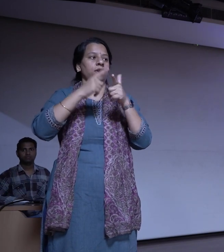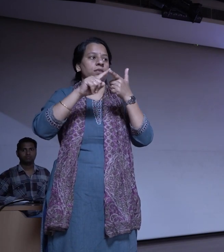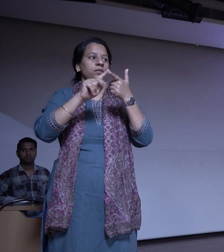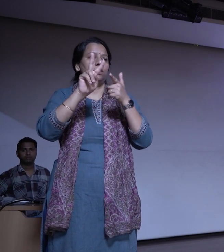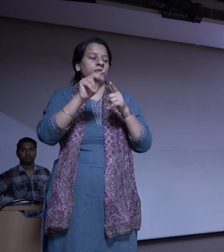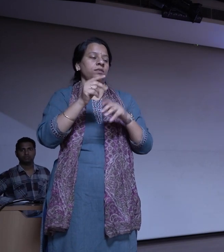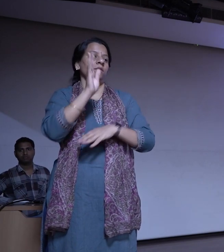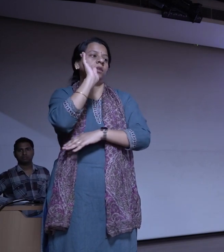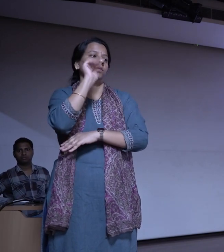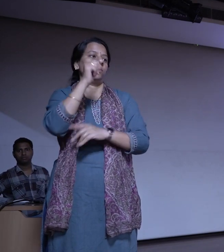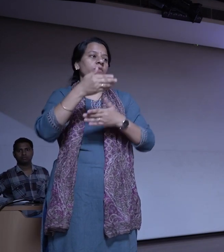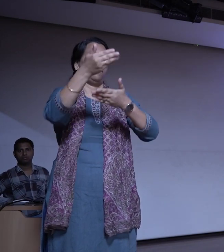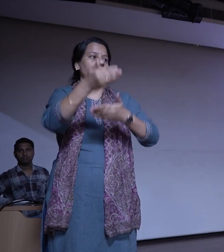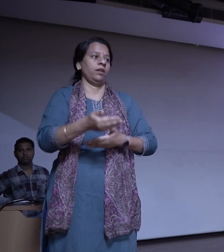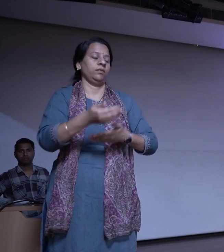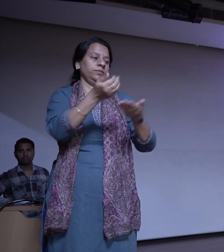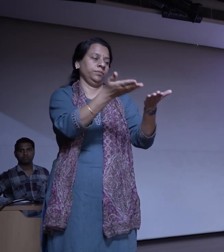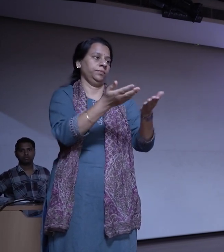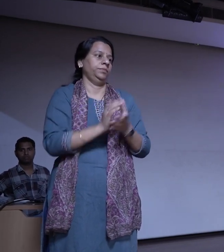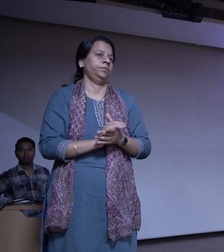today's event sir please